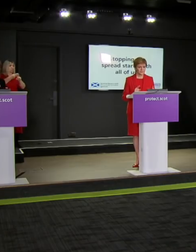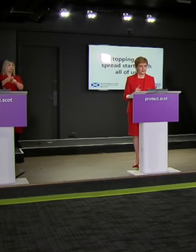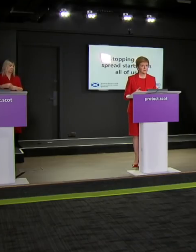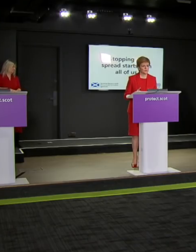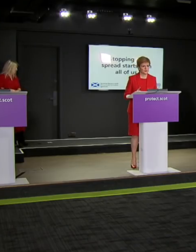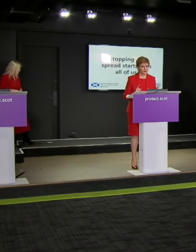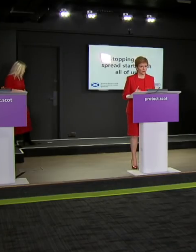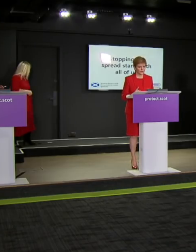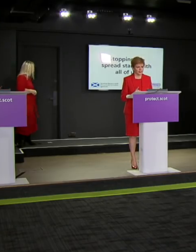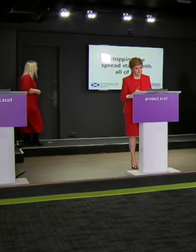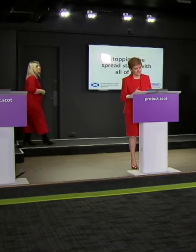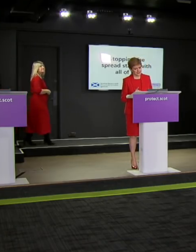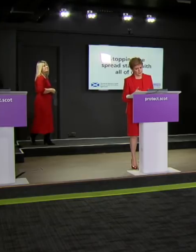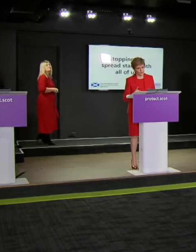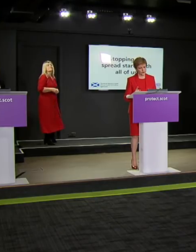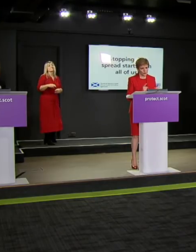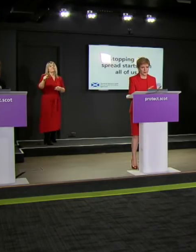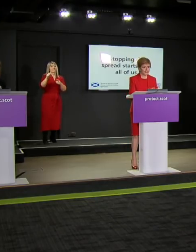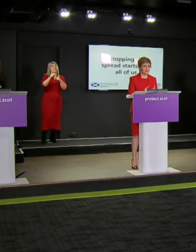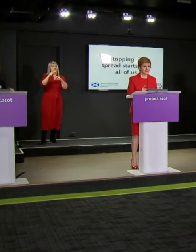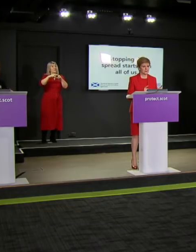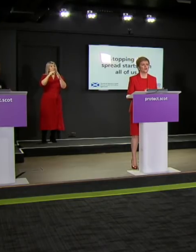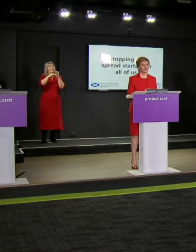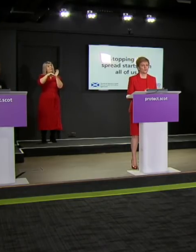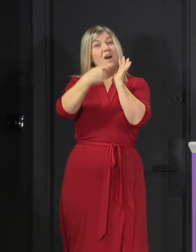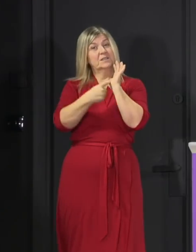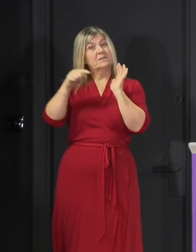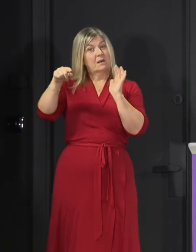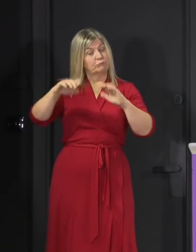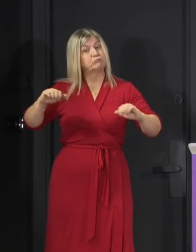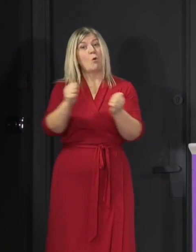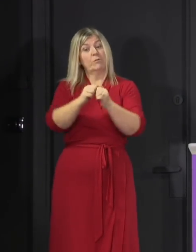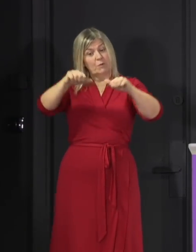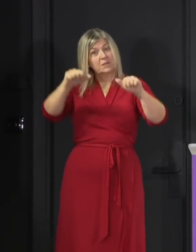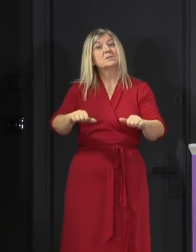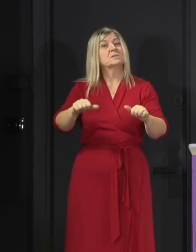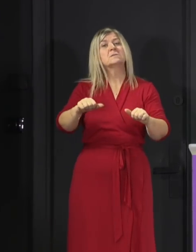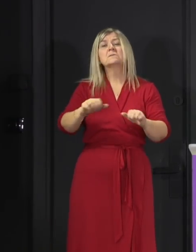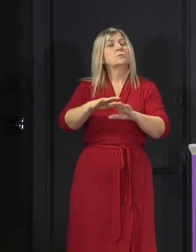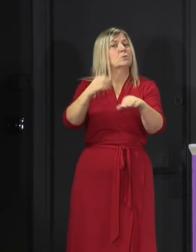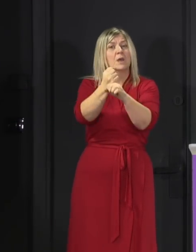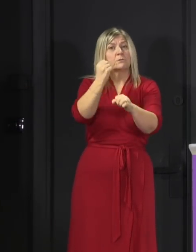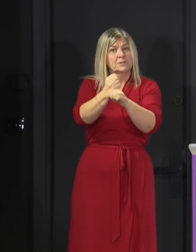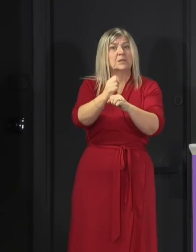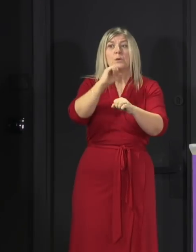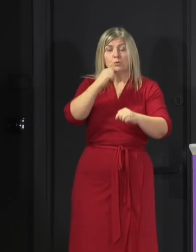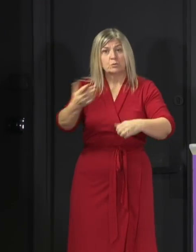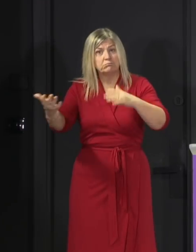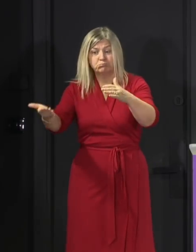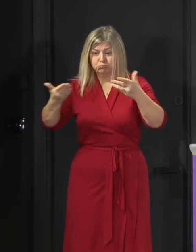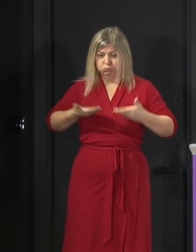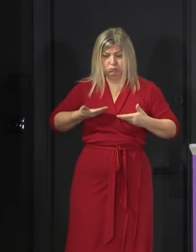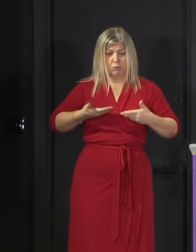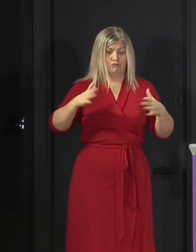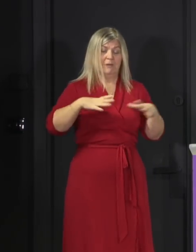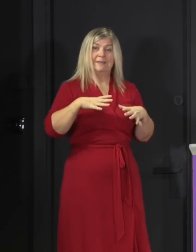this vaccine was first authorised, there was no guarantee at all that as soon as today we would be able to get it into care homes. And the fact that